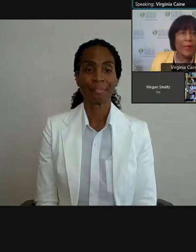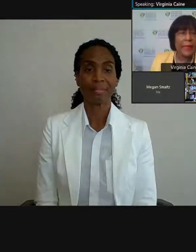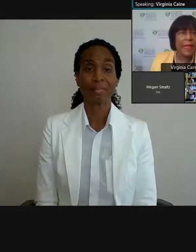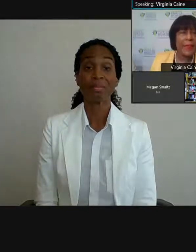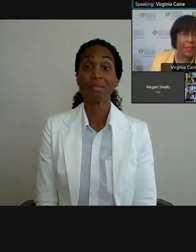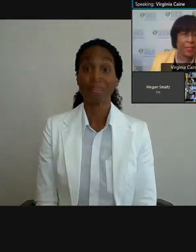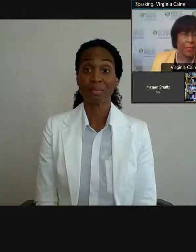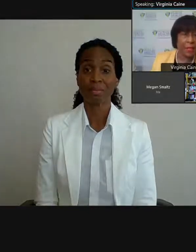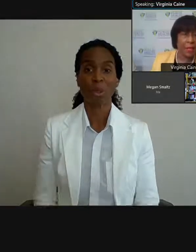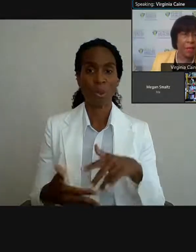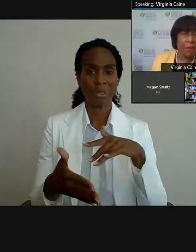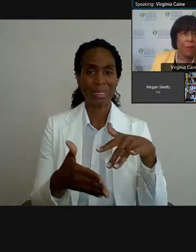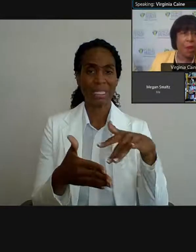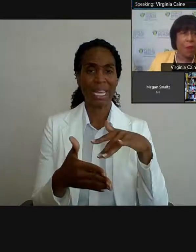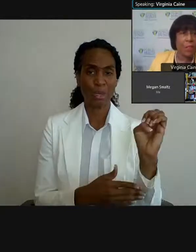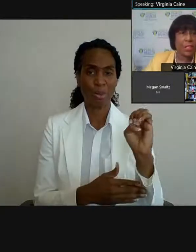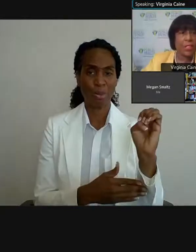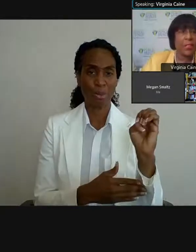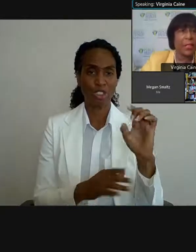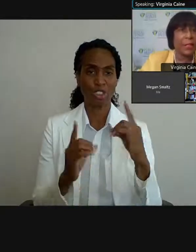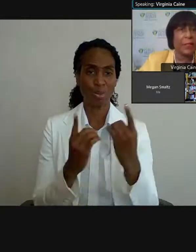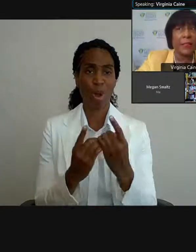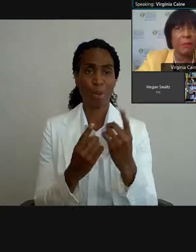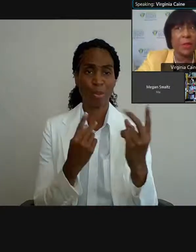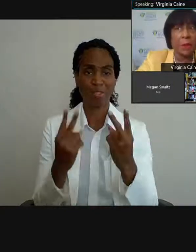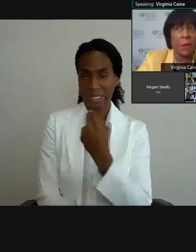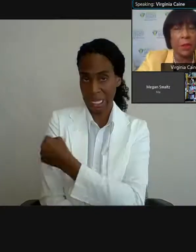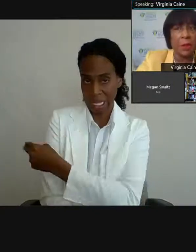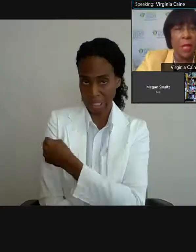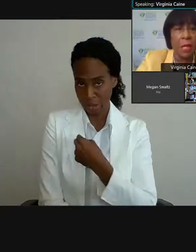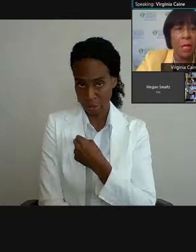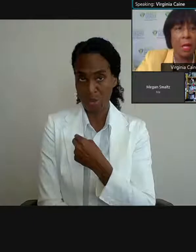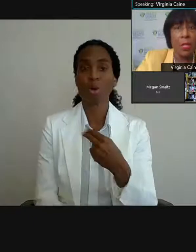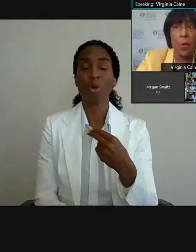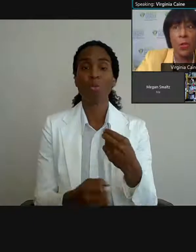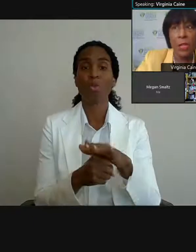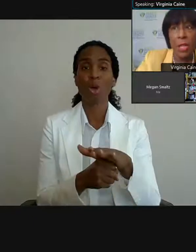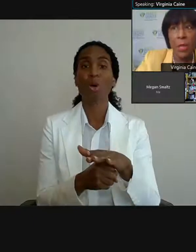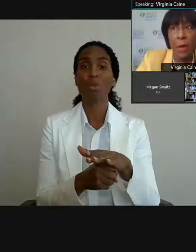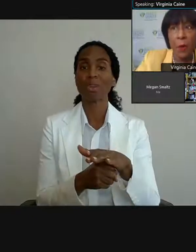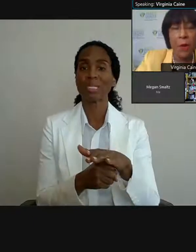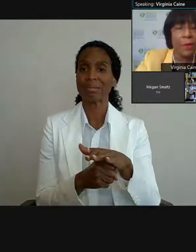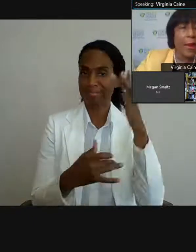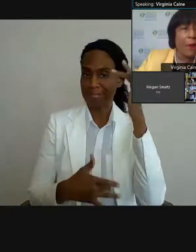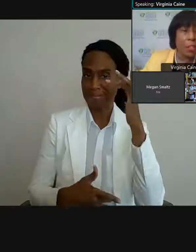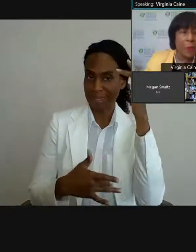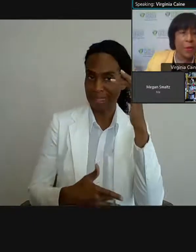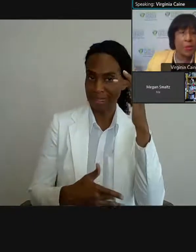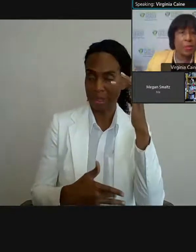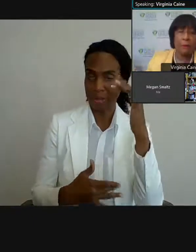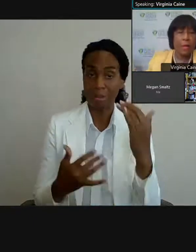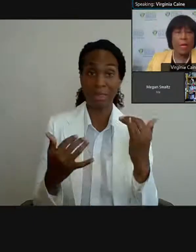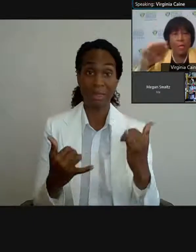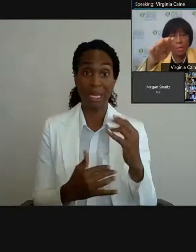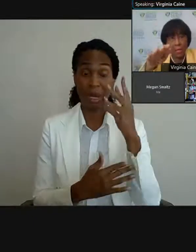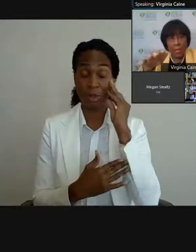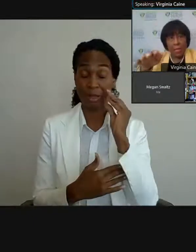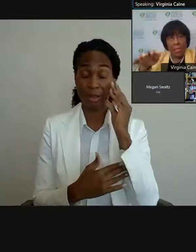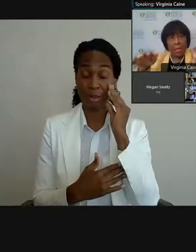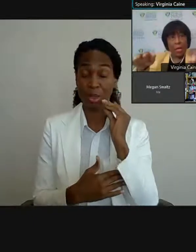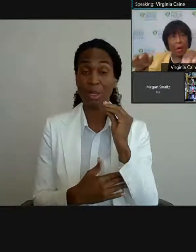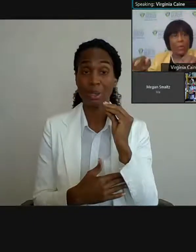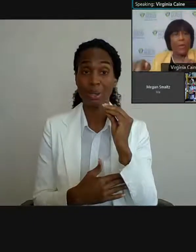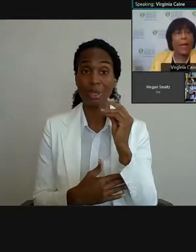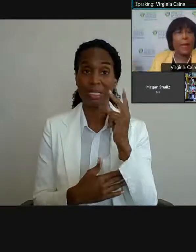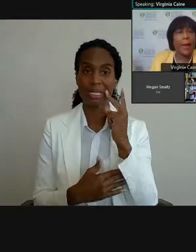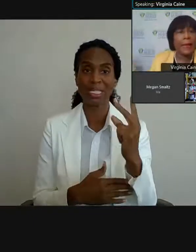When we look at the ED visits with COVID-19 symptoms, you will see that we're now seeing